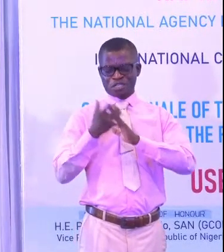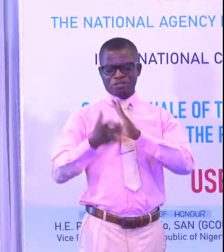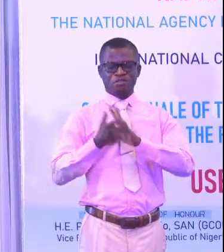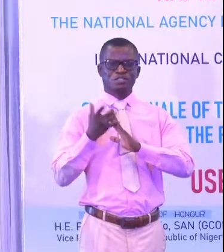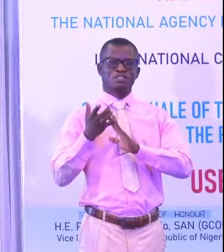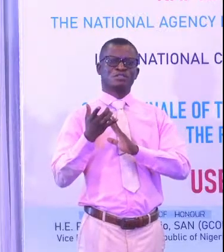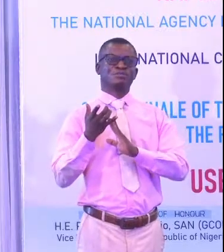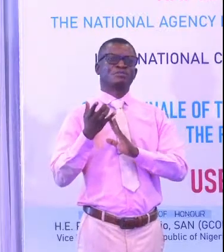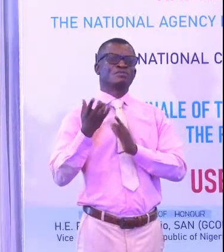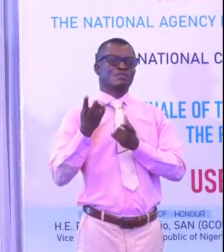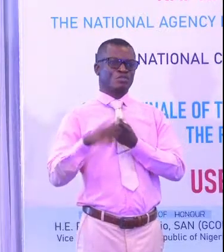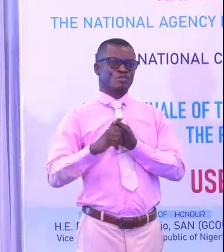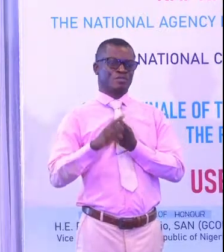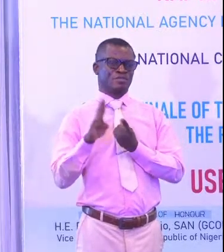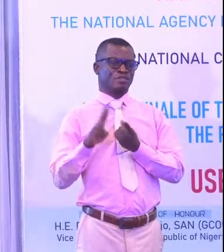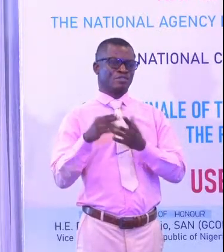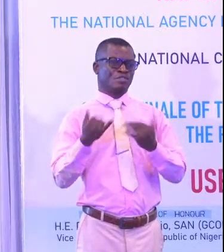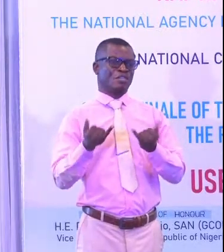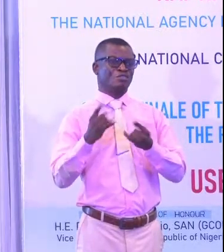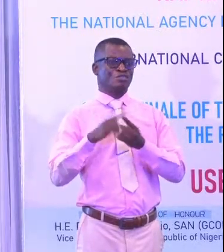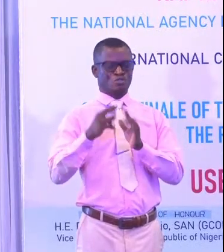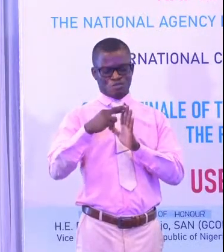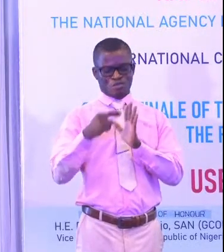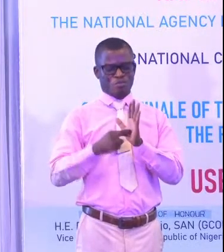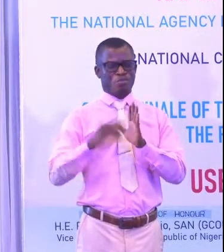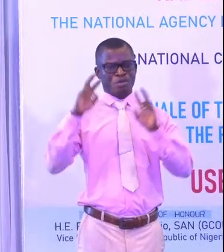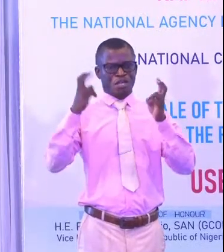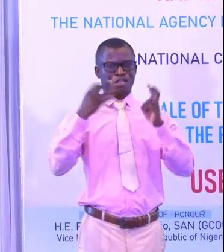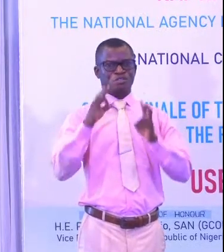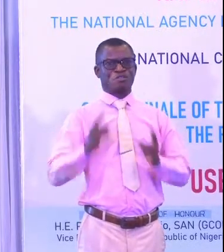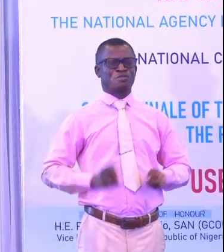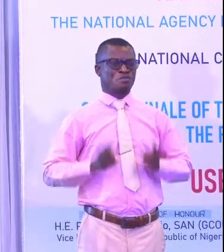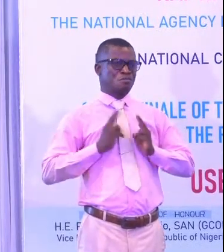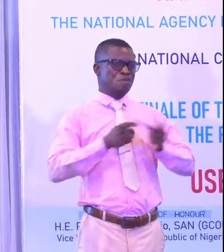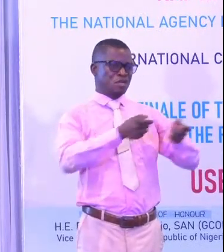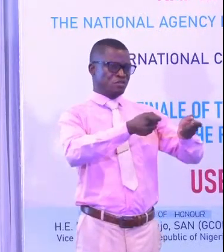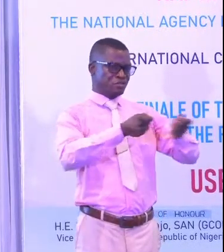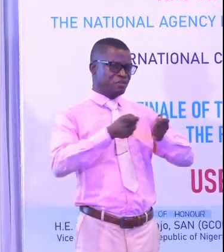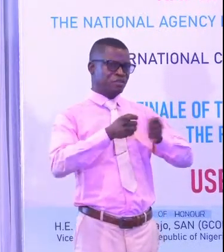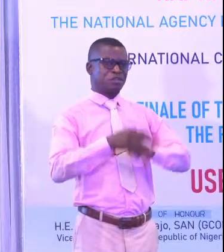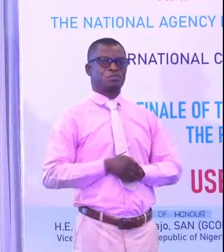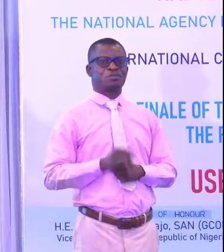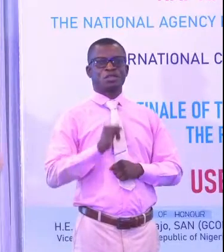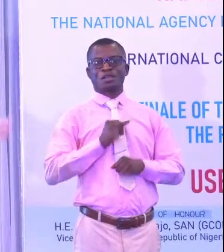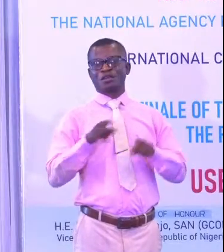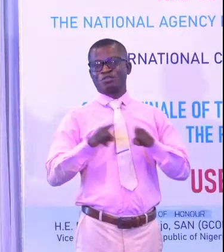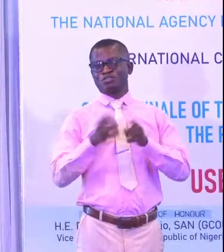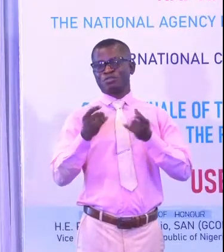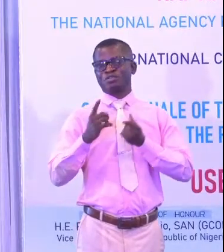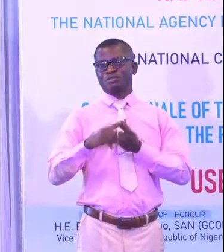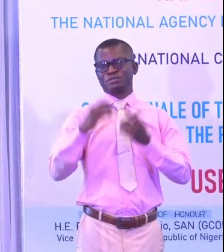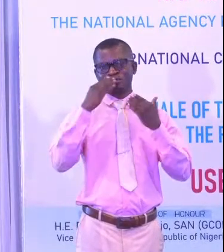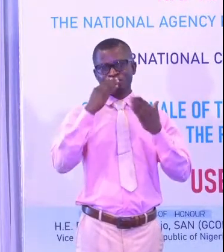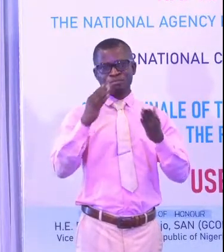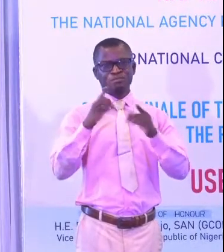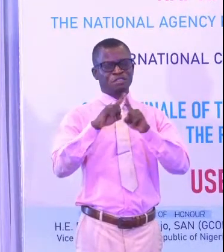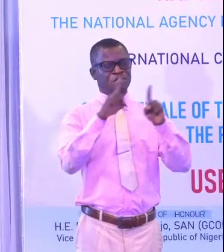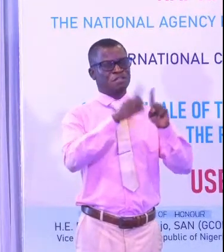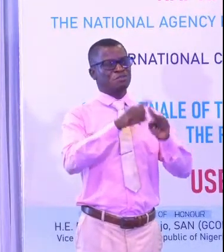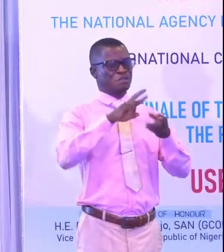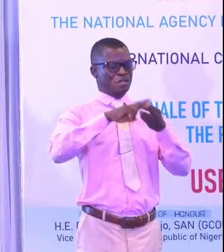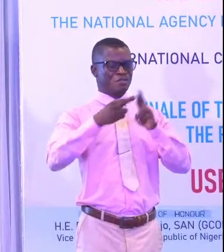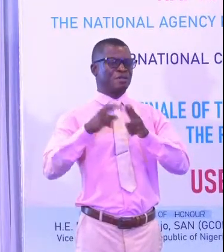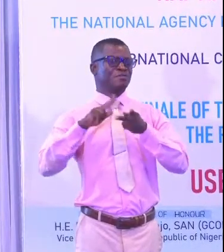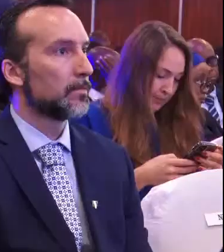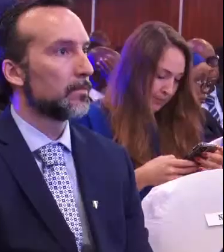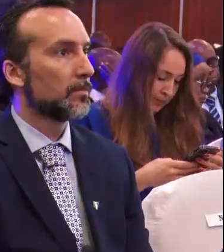the 627 hotline to report cases on human trafficking. I would also like to thank the various development partners, some